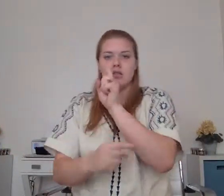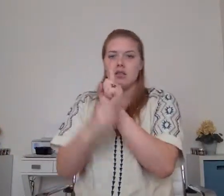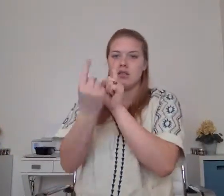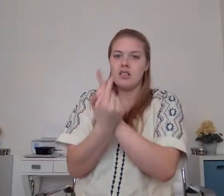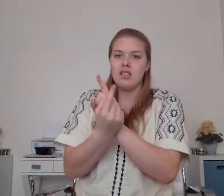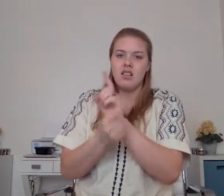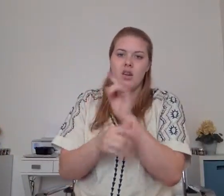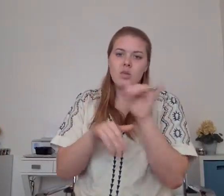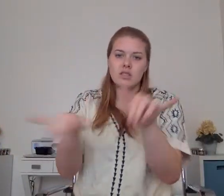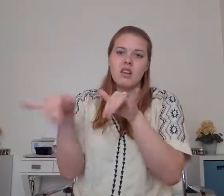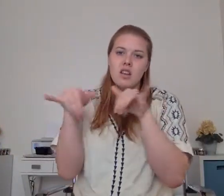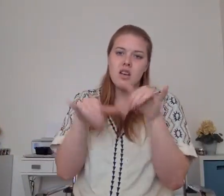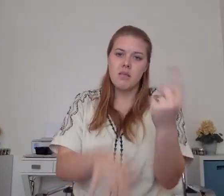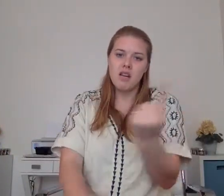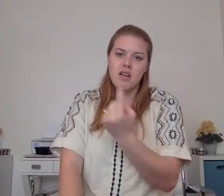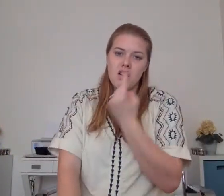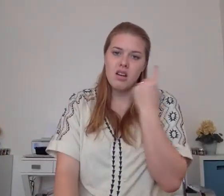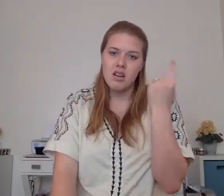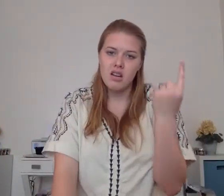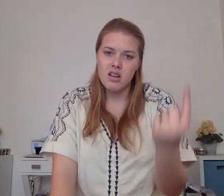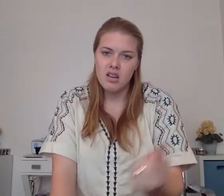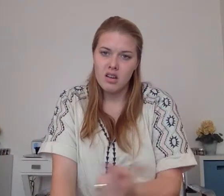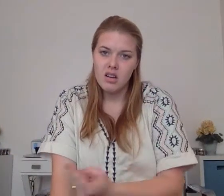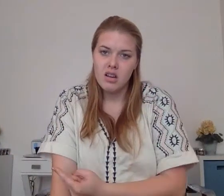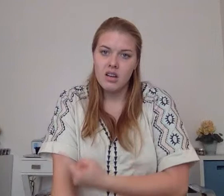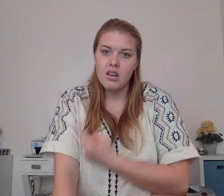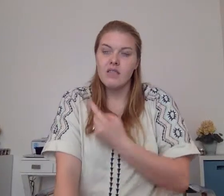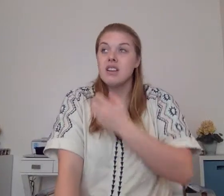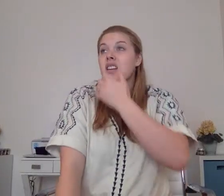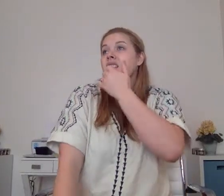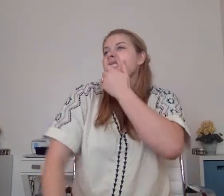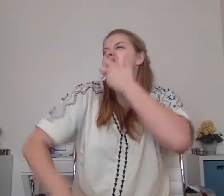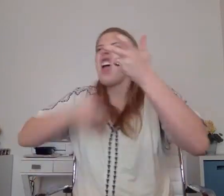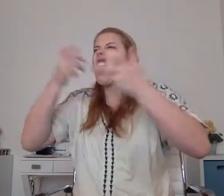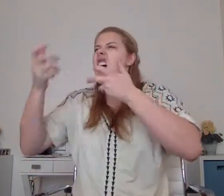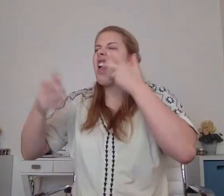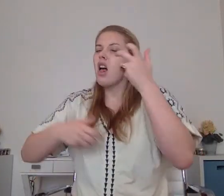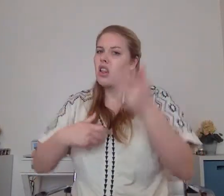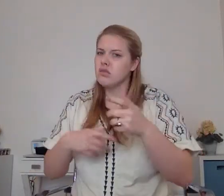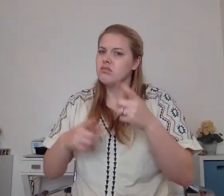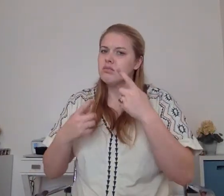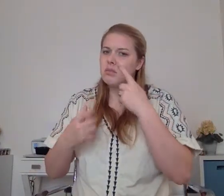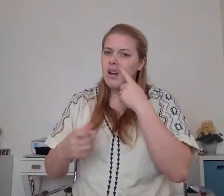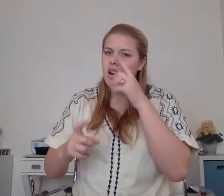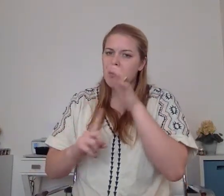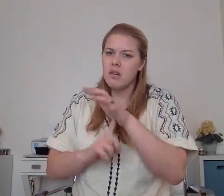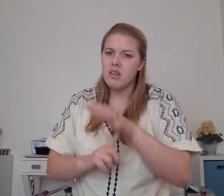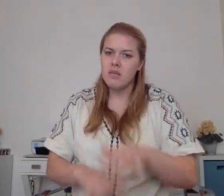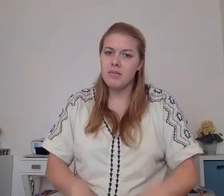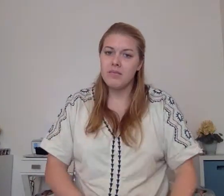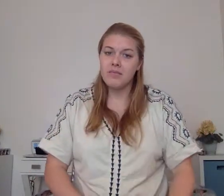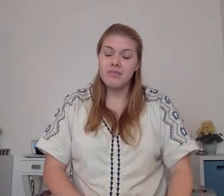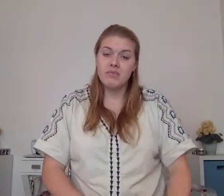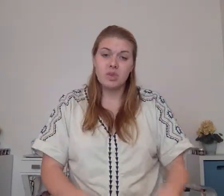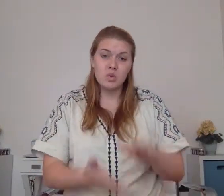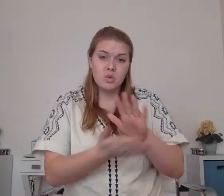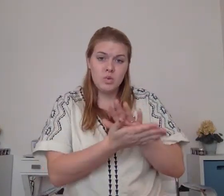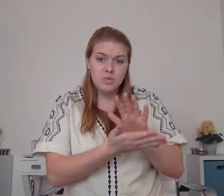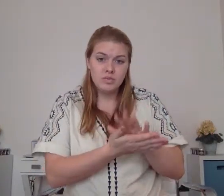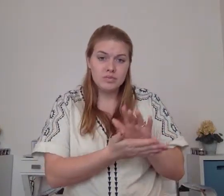good ratings. It's even better if they shout at each other. Even in academia, where our intellect is supposed to be